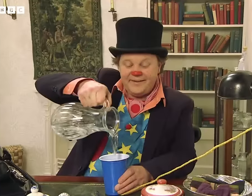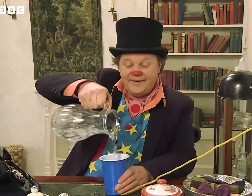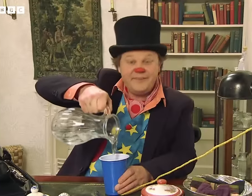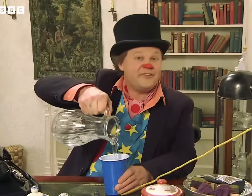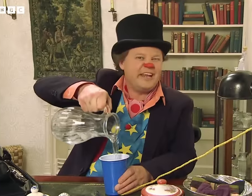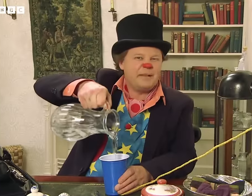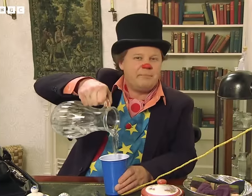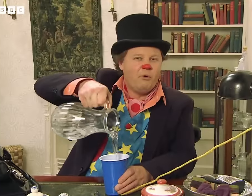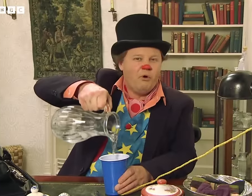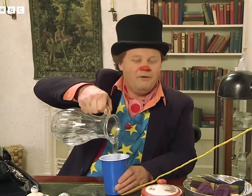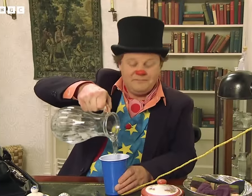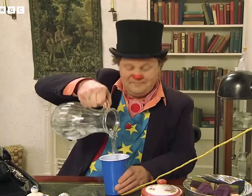Just a little bit more.